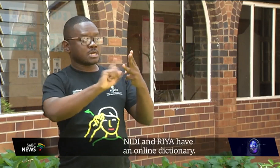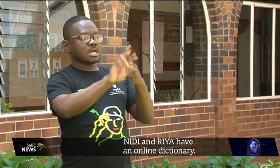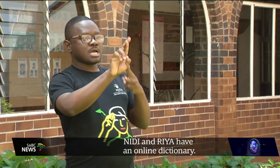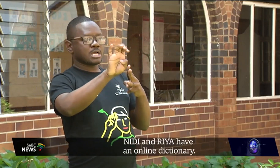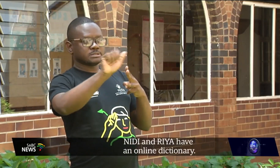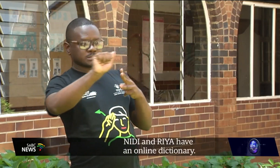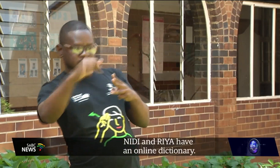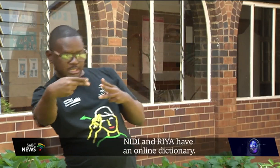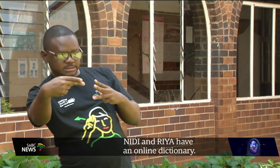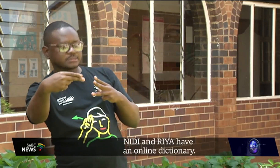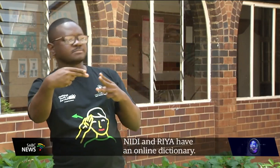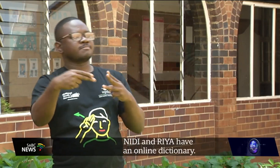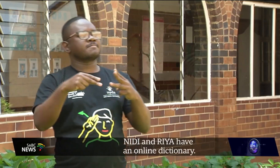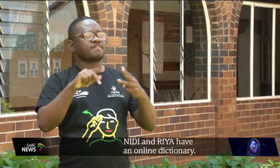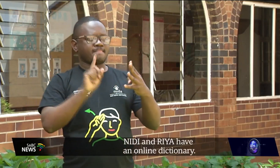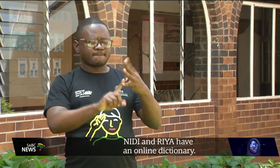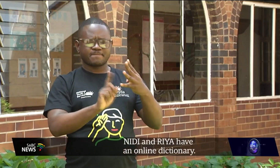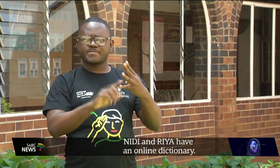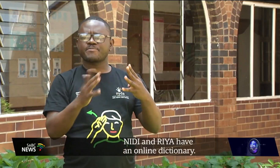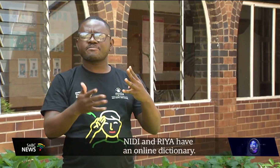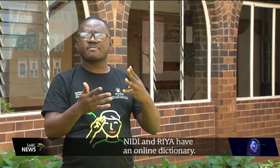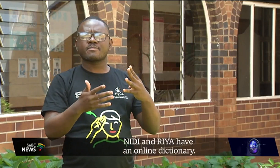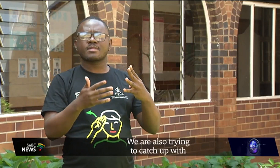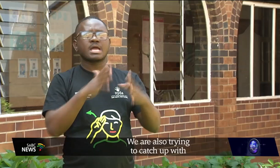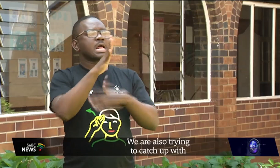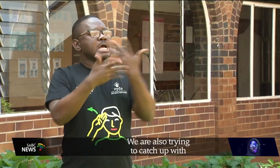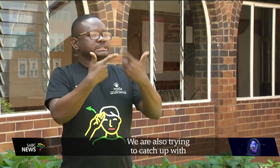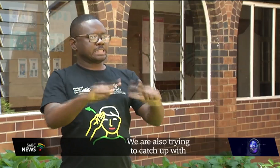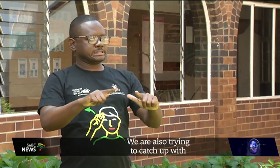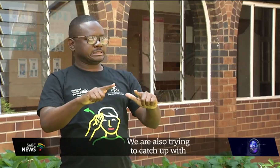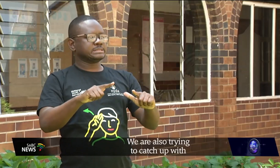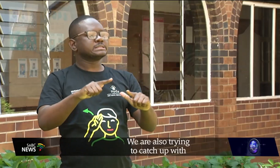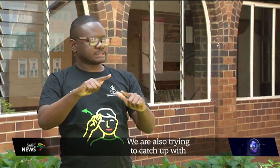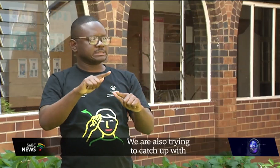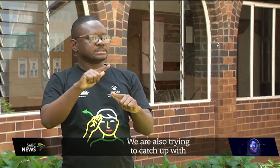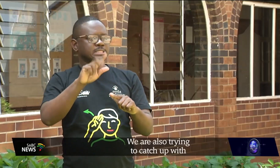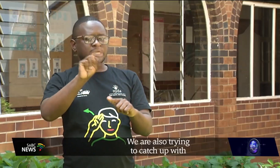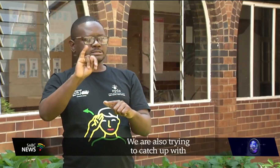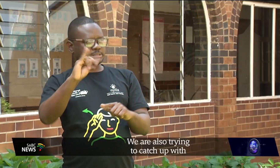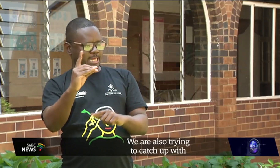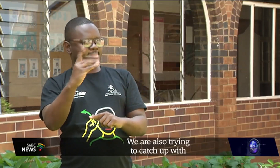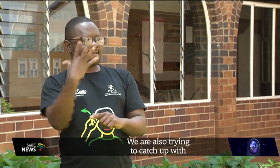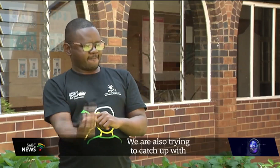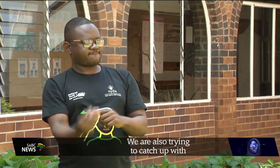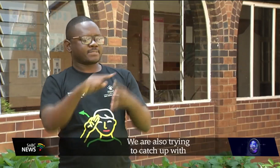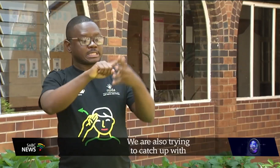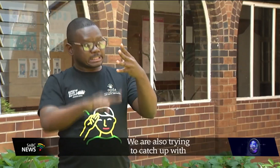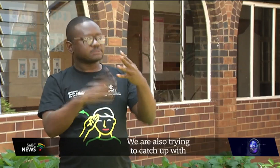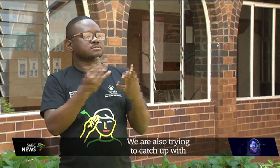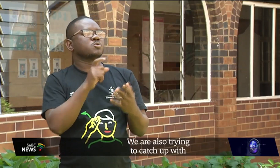they also have an online dictionary. Li ria hape, ina li app ya sign language. So now we are trying to